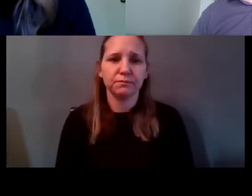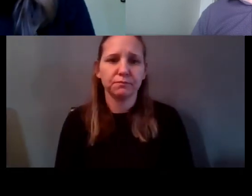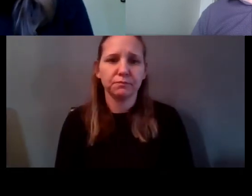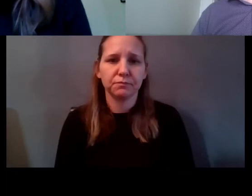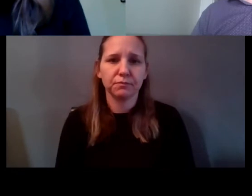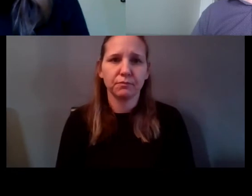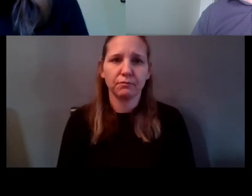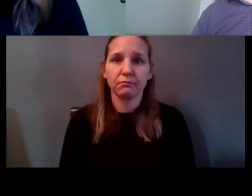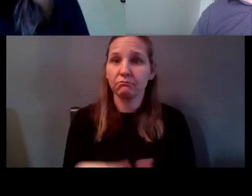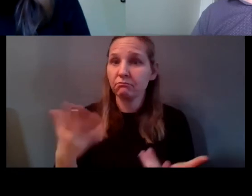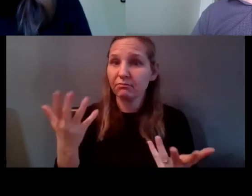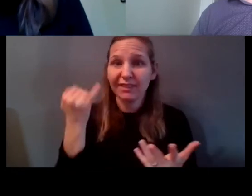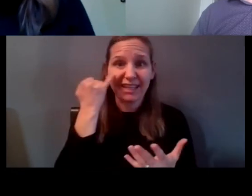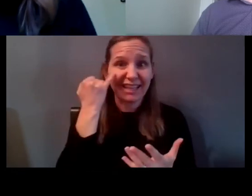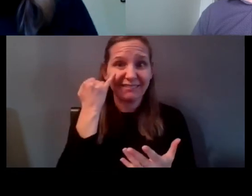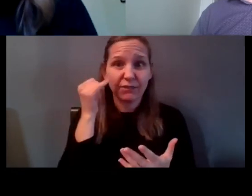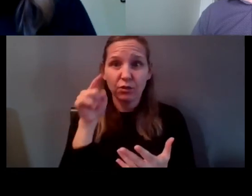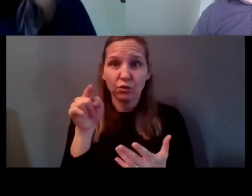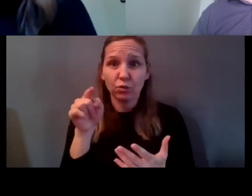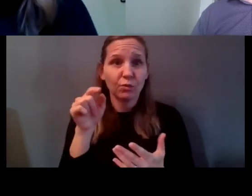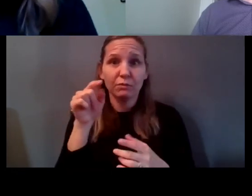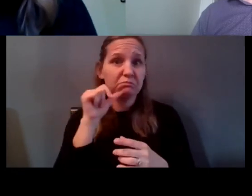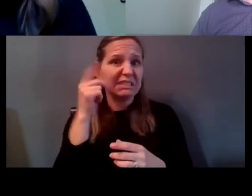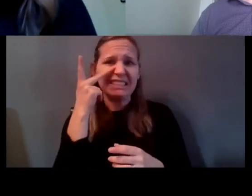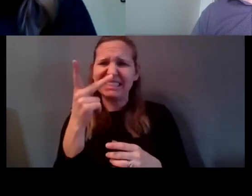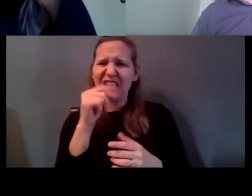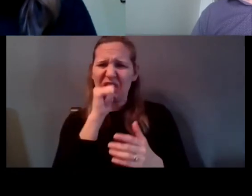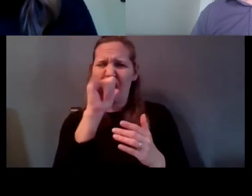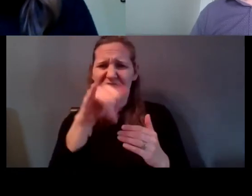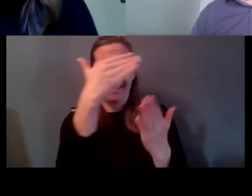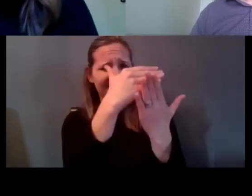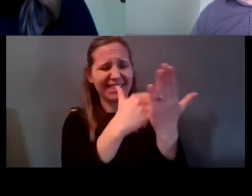And once again, if you're not seeing something on this list, you can feel free to add it in the chat.